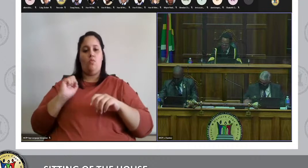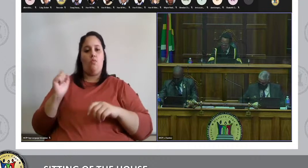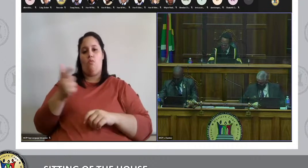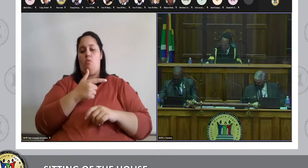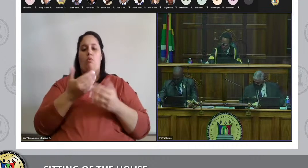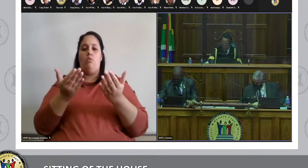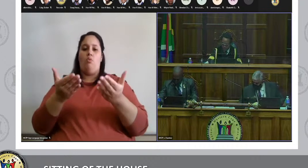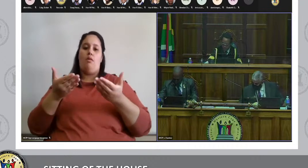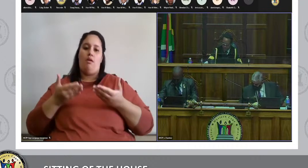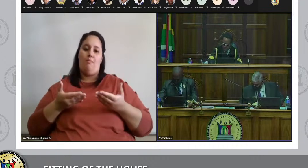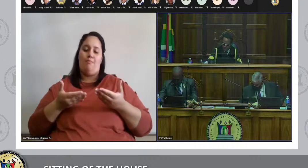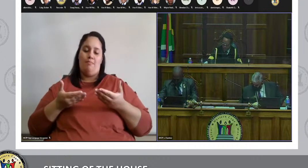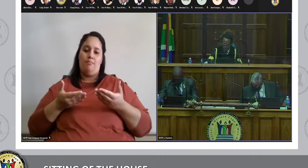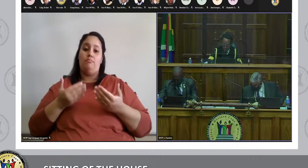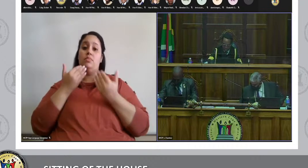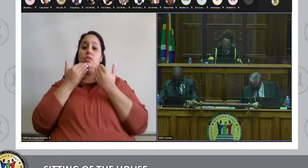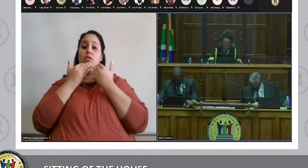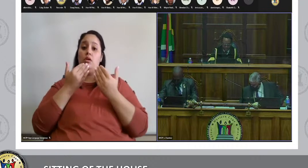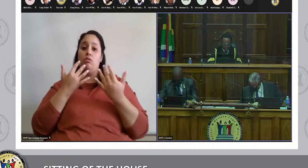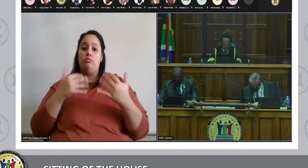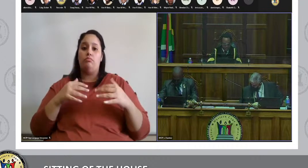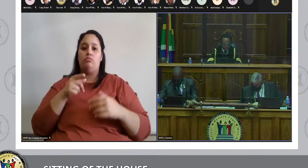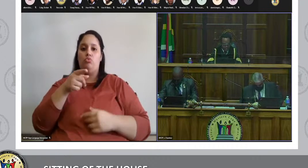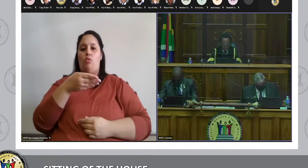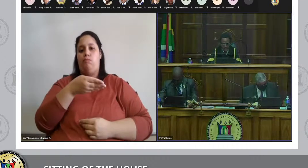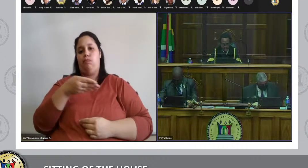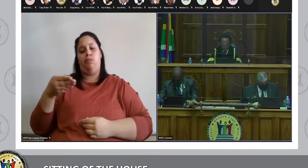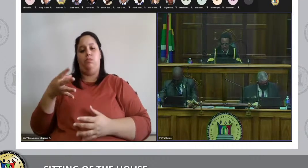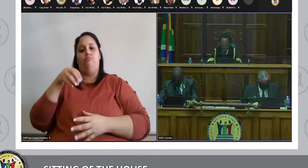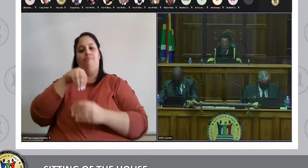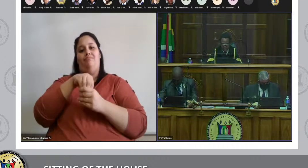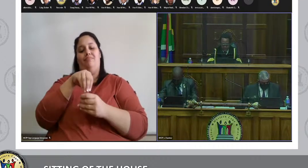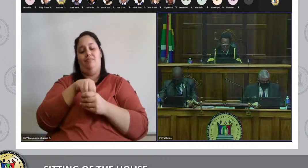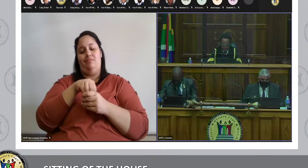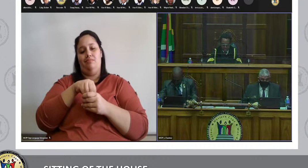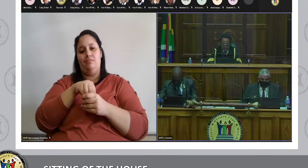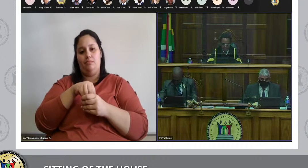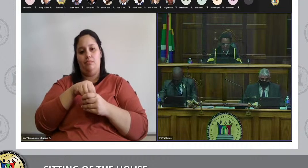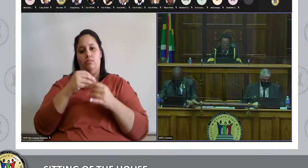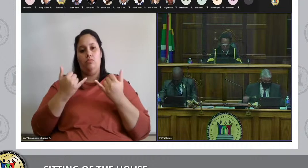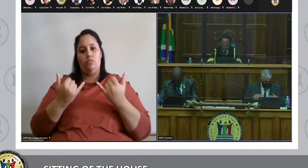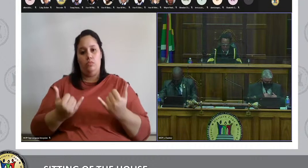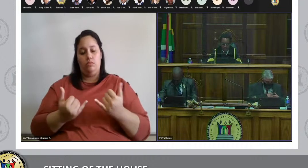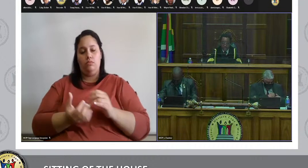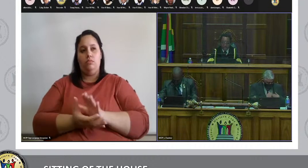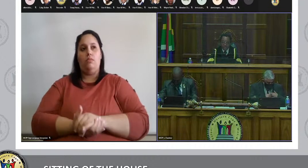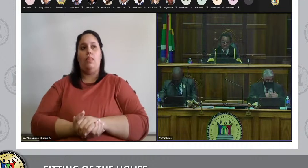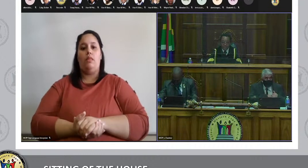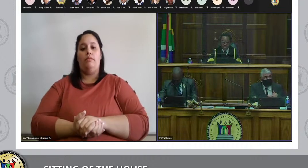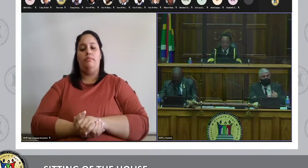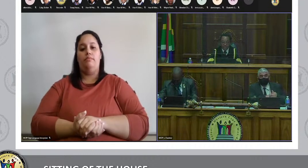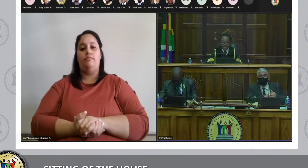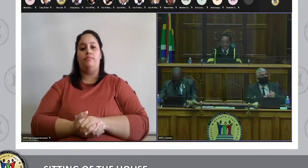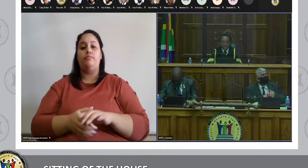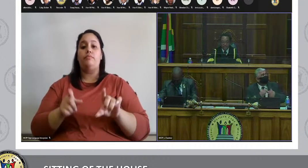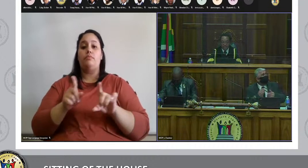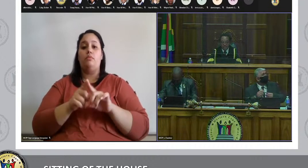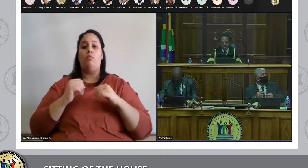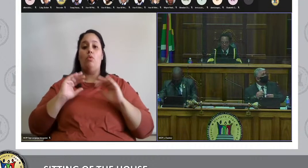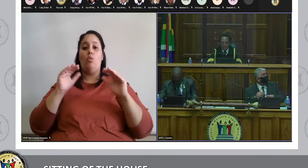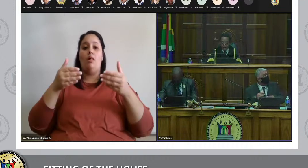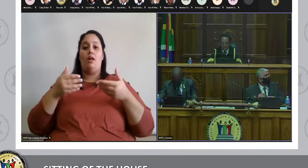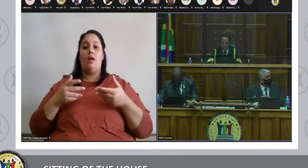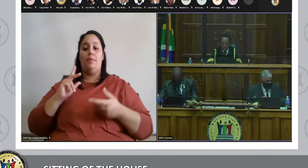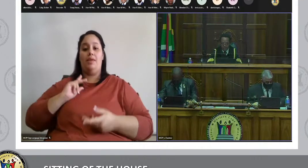you very much for your presence. I would like to welcome our guests,